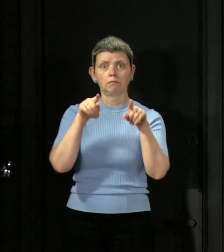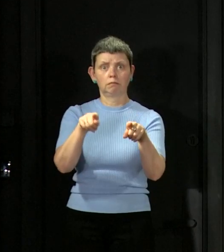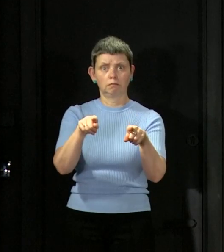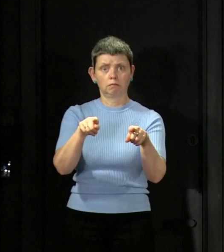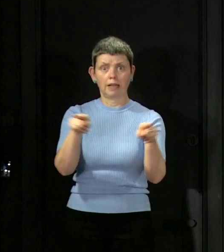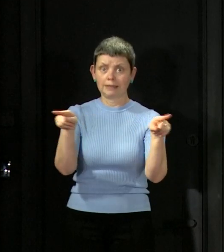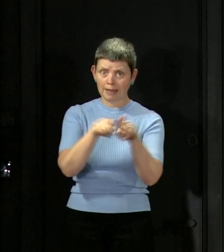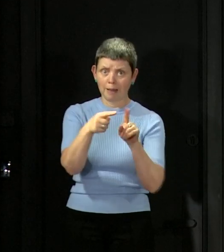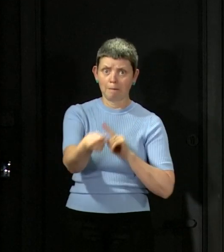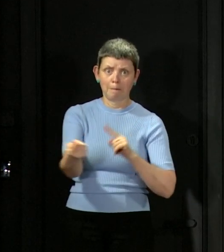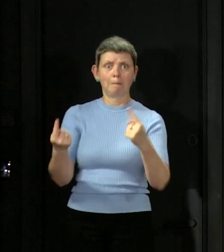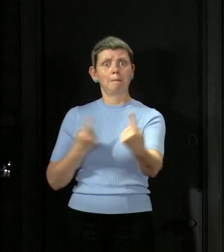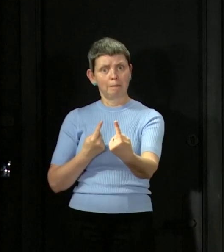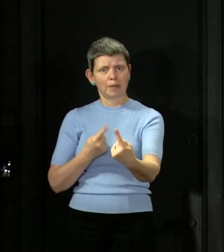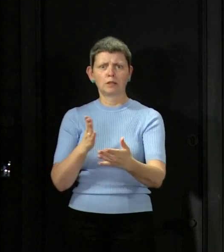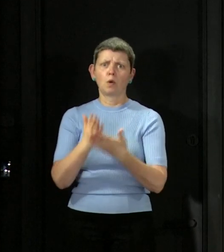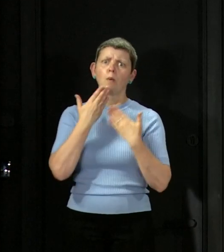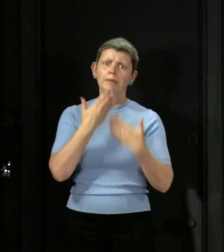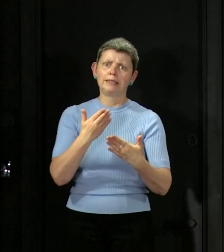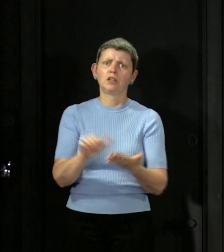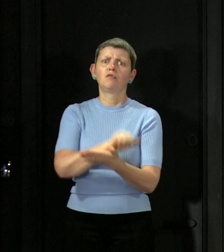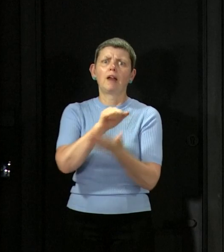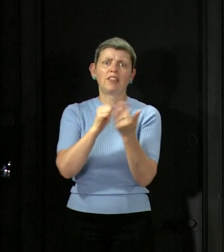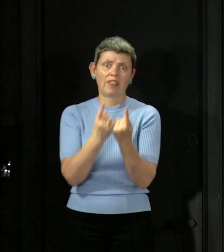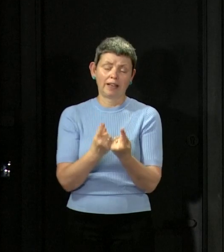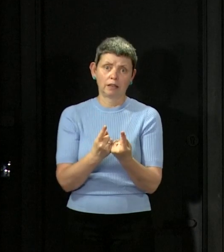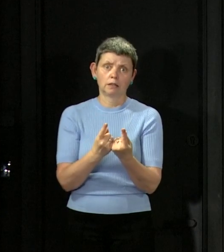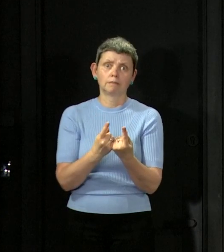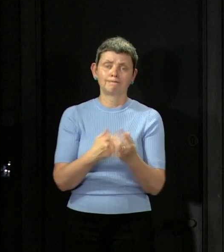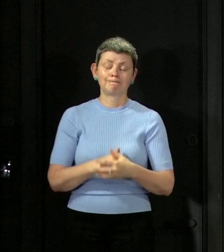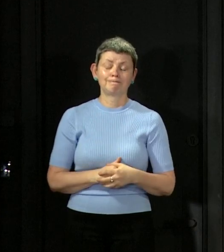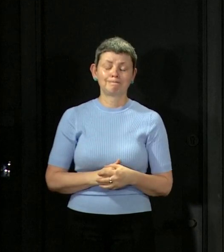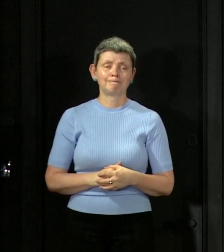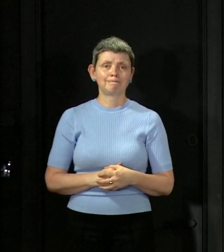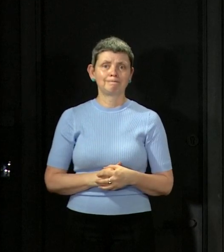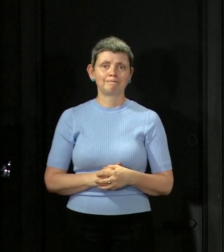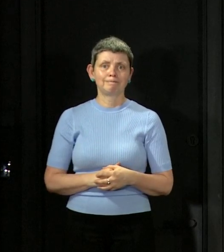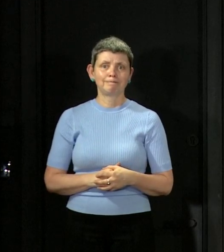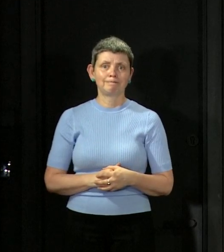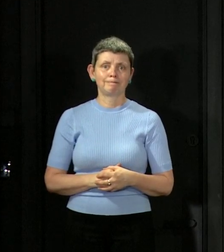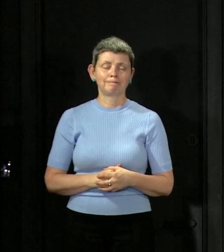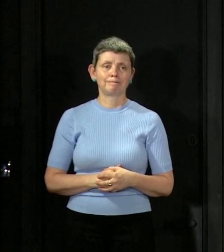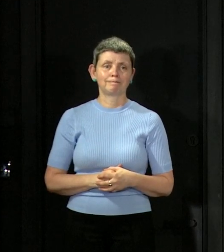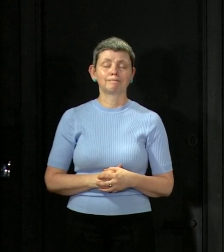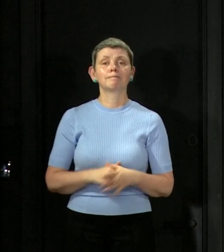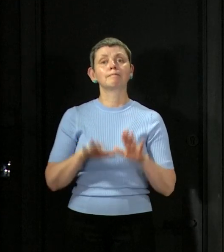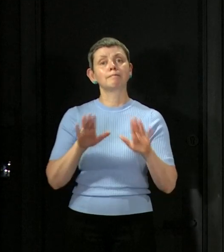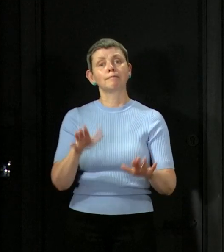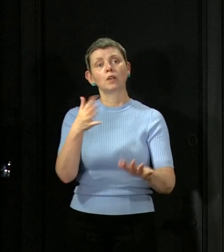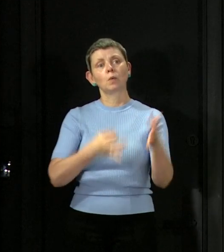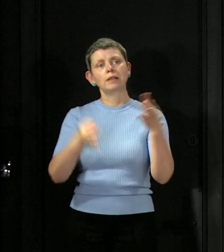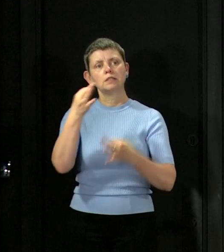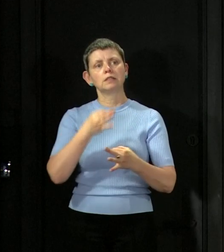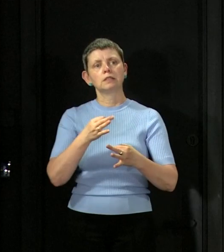keep doing the right thing and do it for each other as well as for ourselves. That concludes our questions